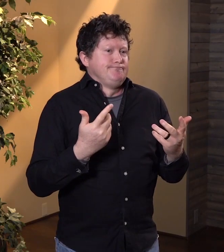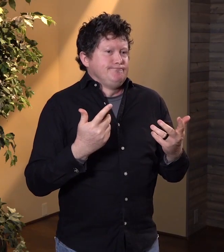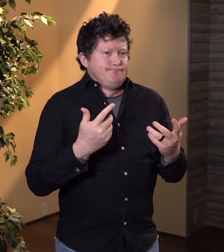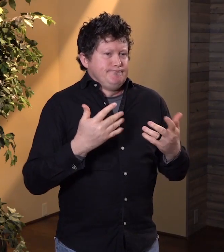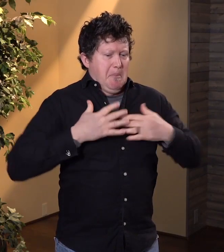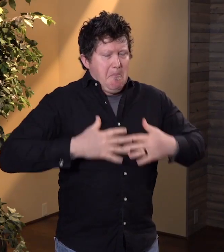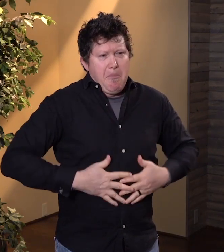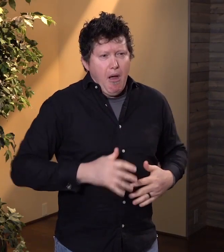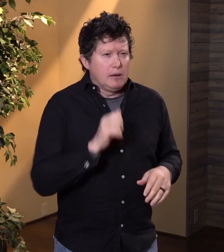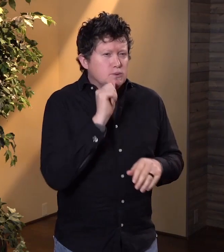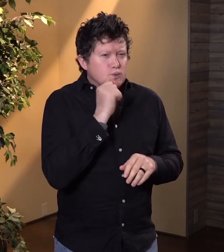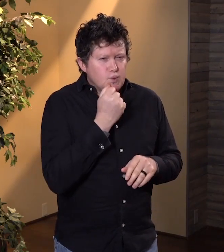vaccines.